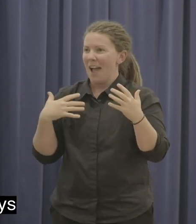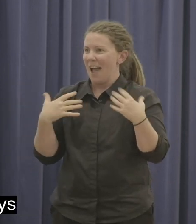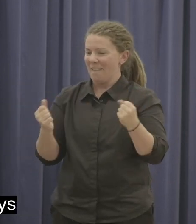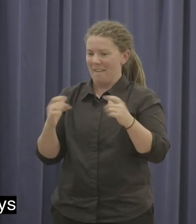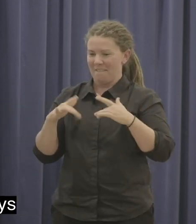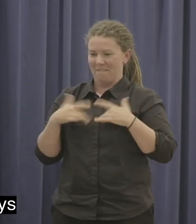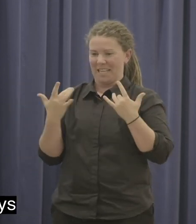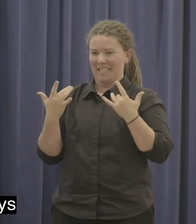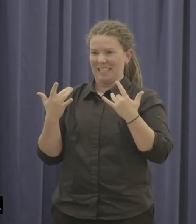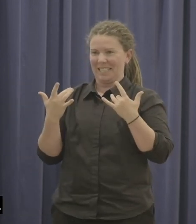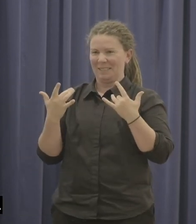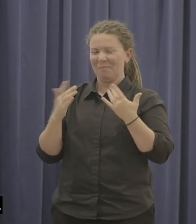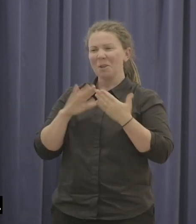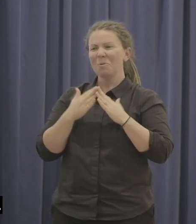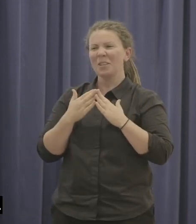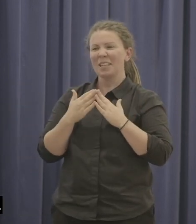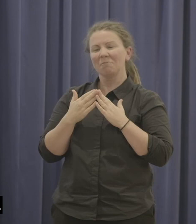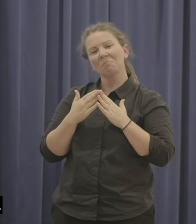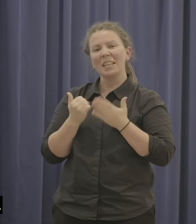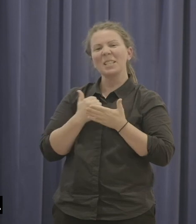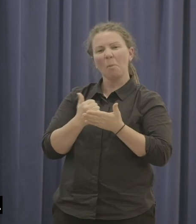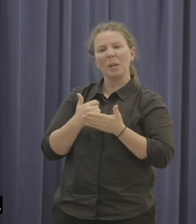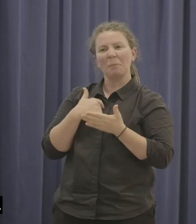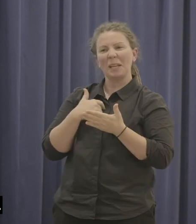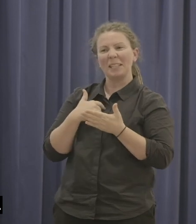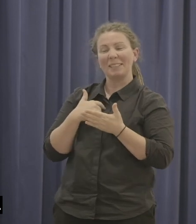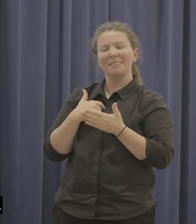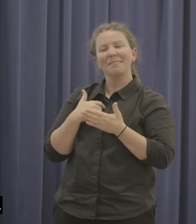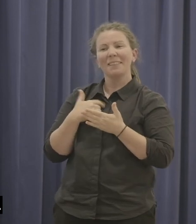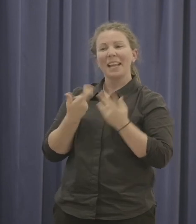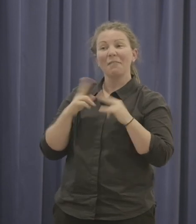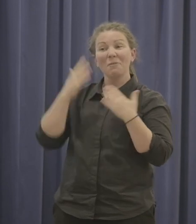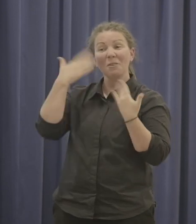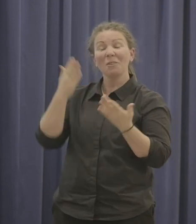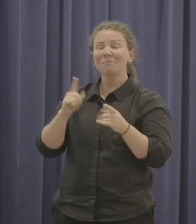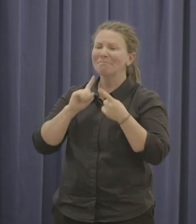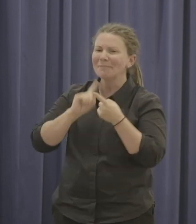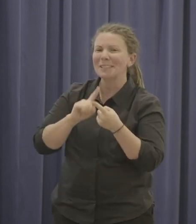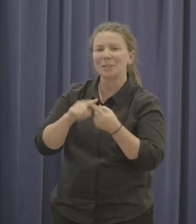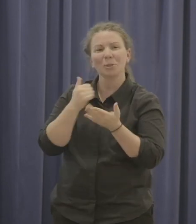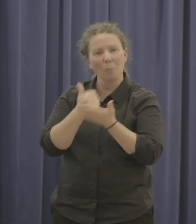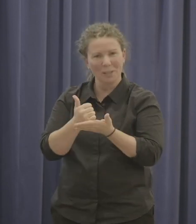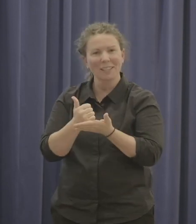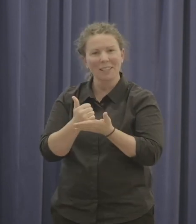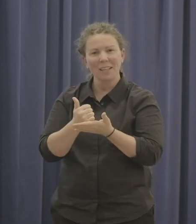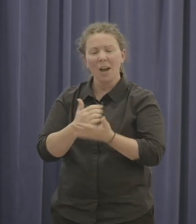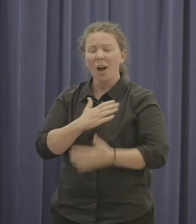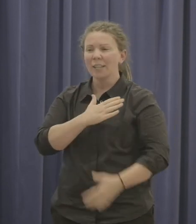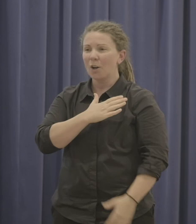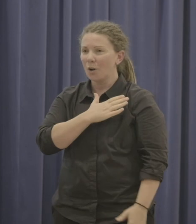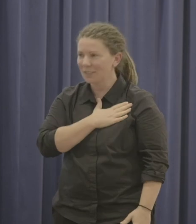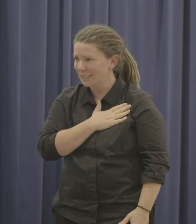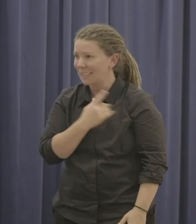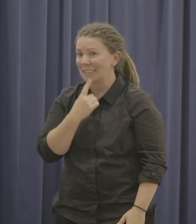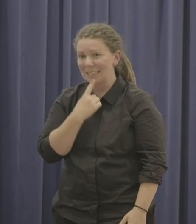that the community is always looking out for us, even when we do not realise it. I can sincerely